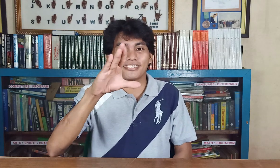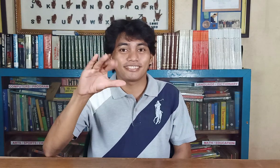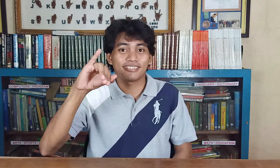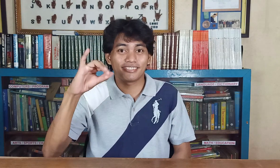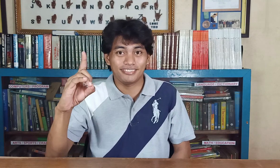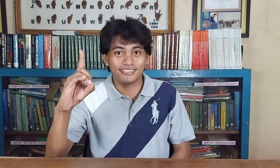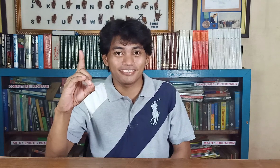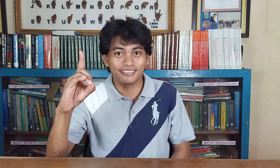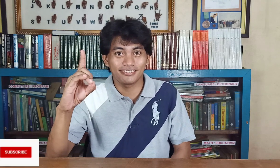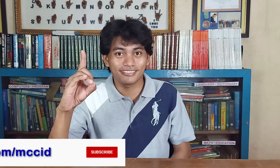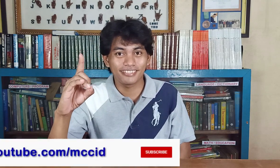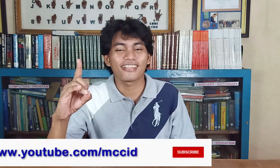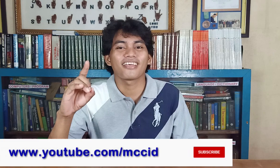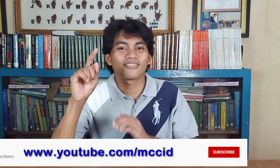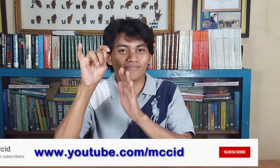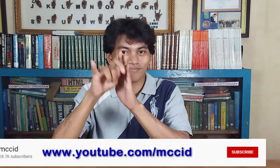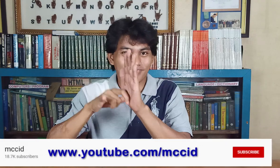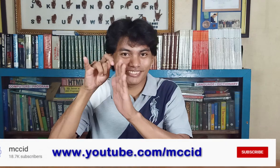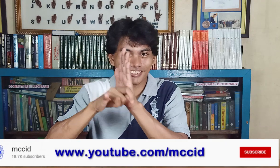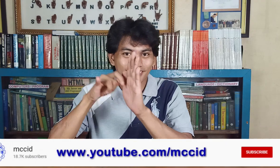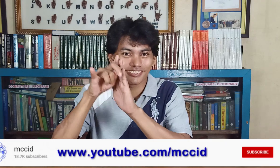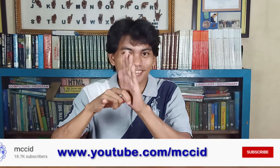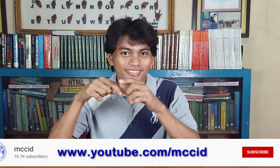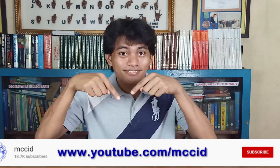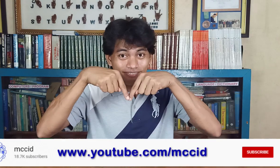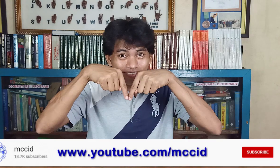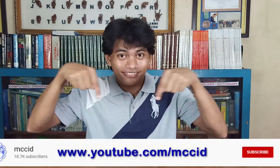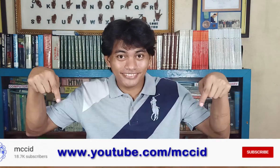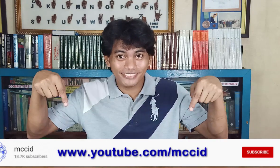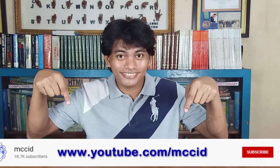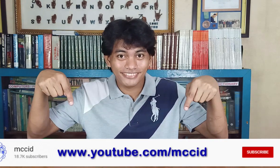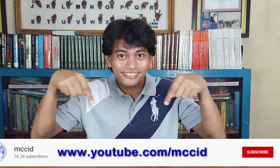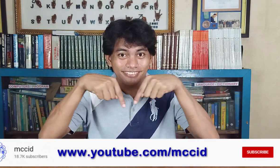to our MCCID YouTube channel. Here,